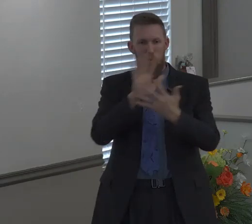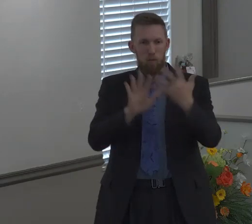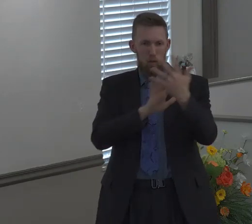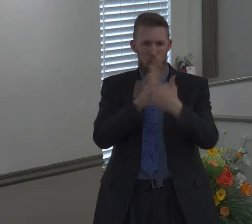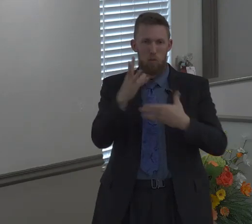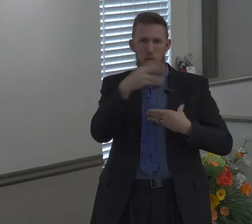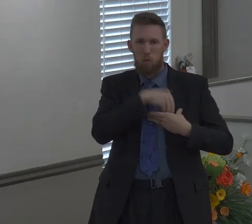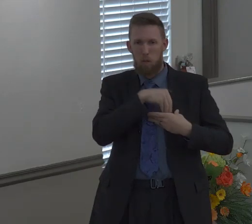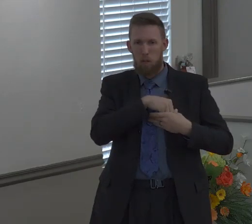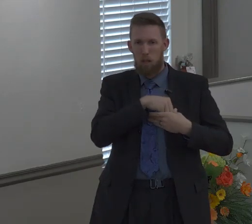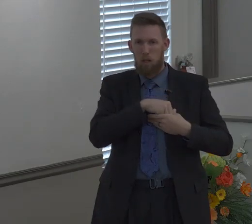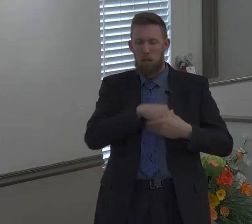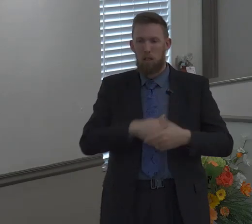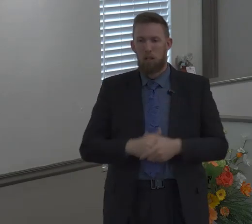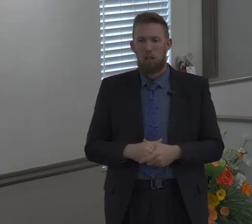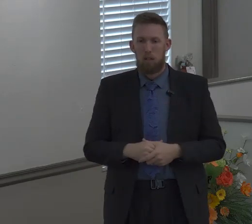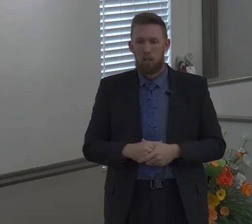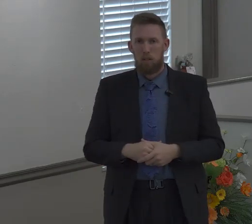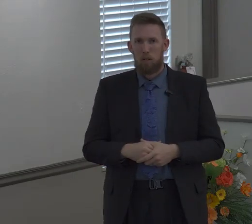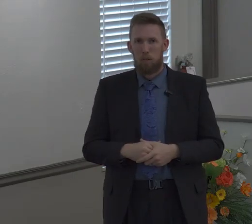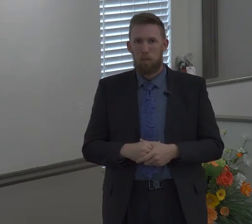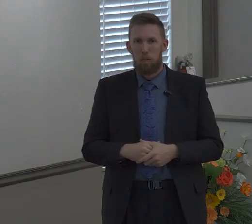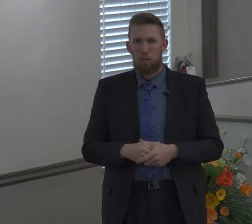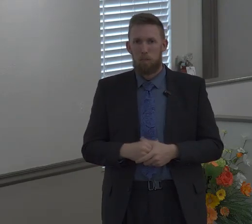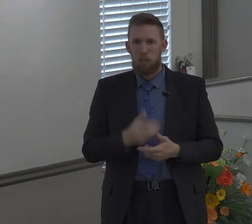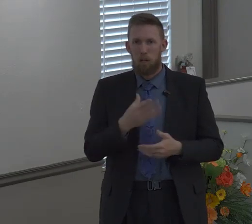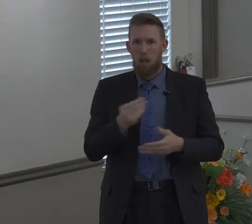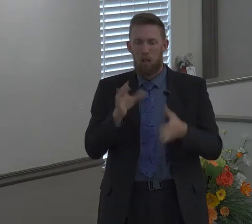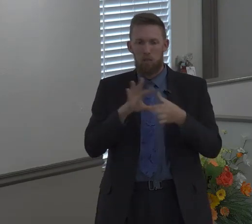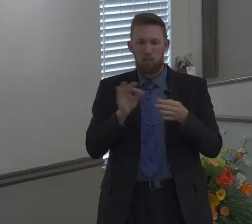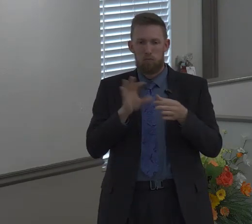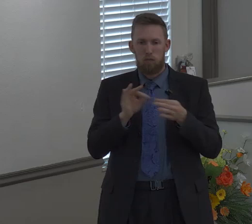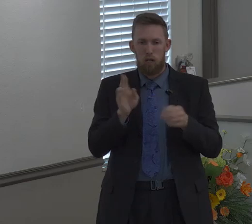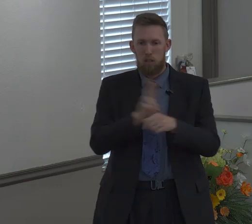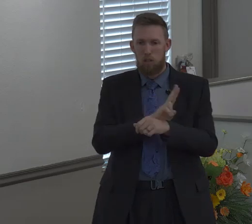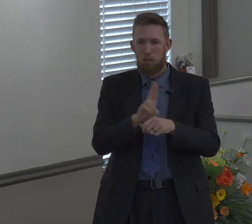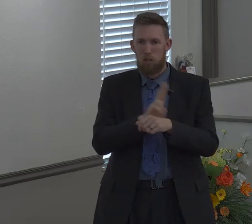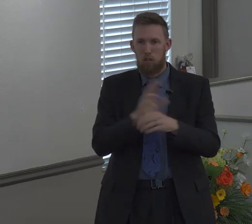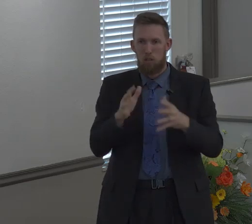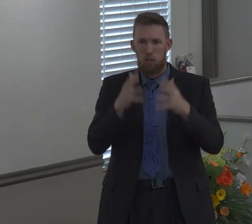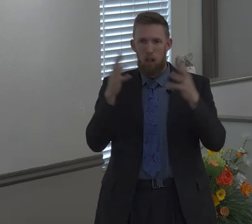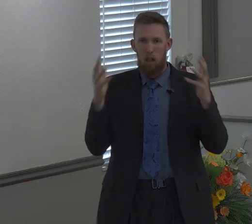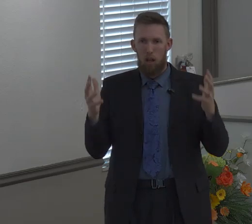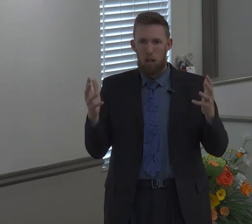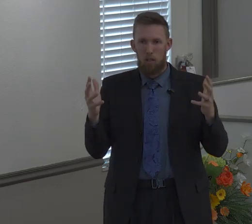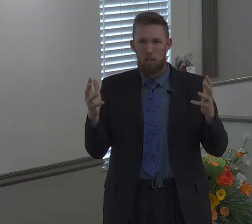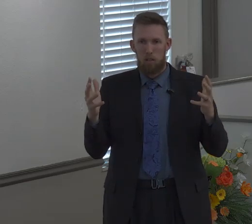inside. The term that's used oftentimes in the Bible